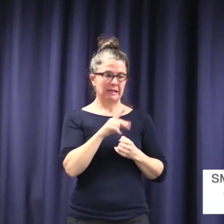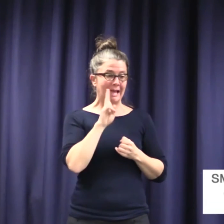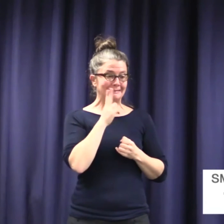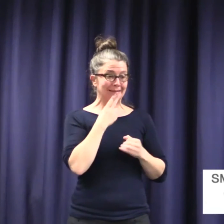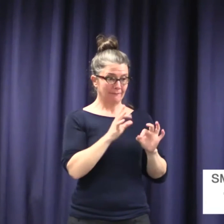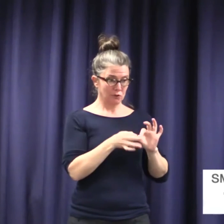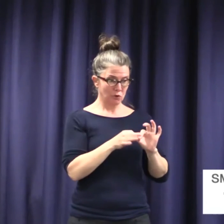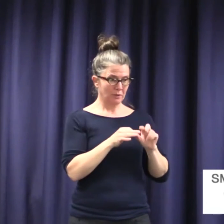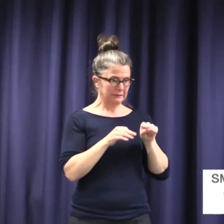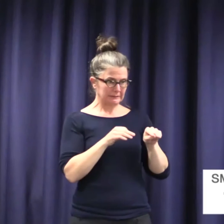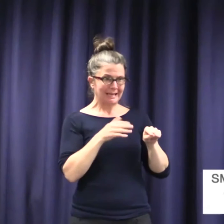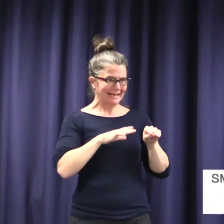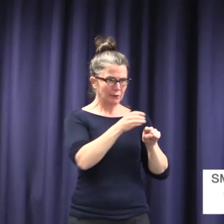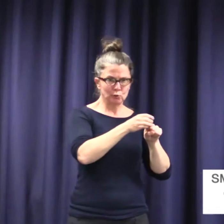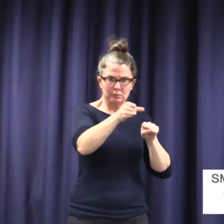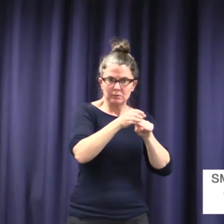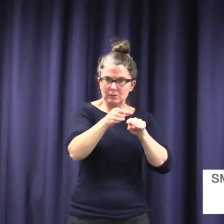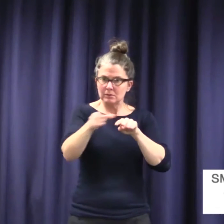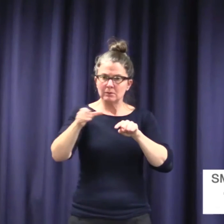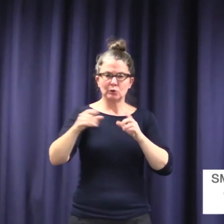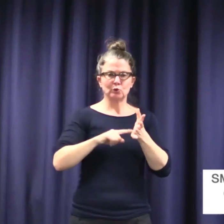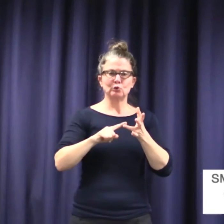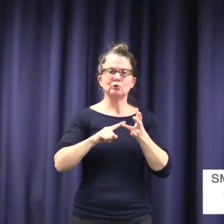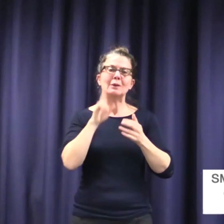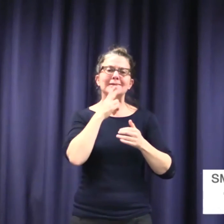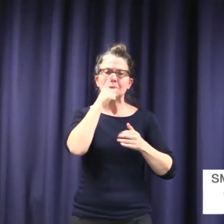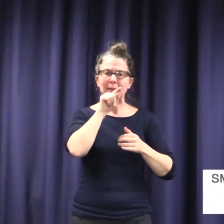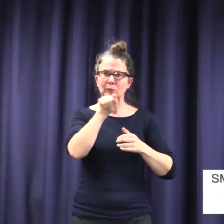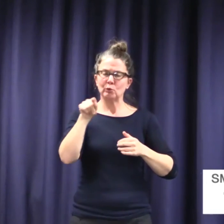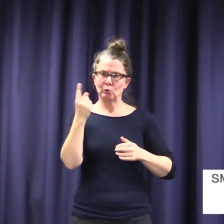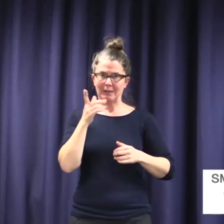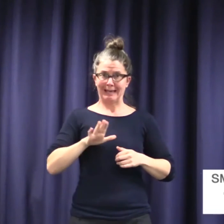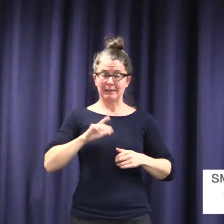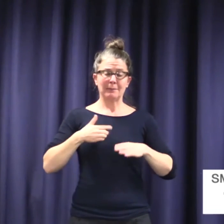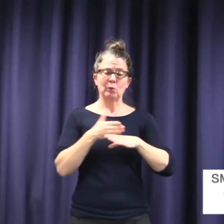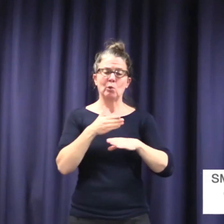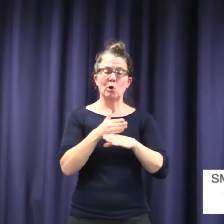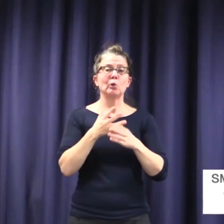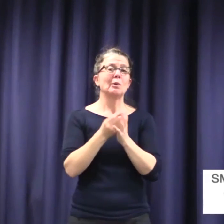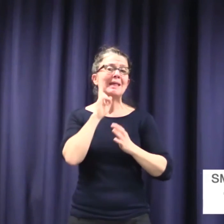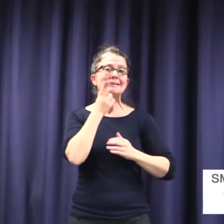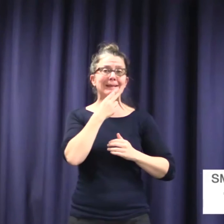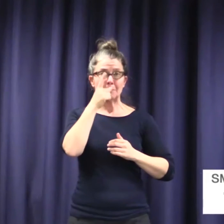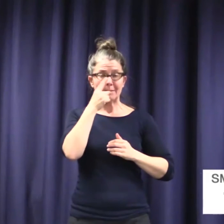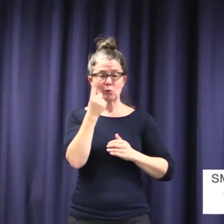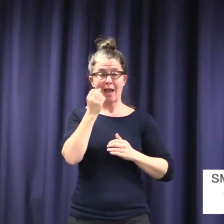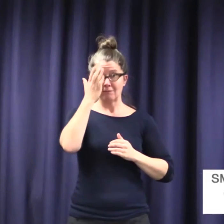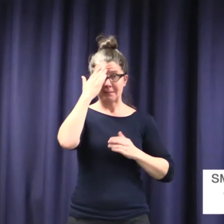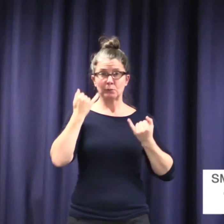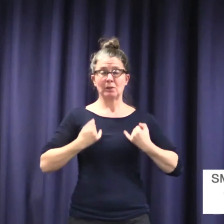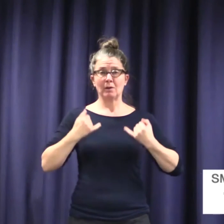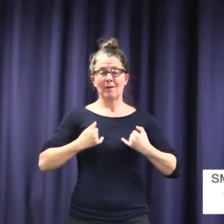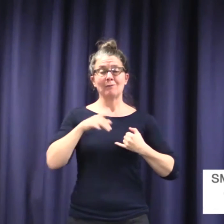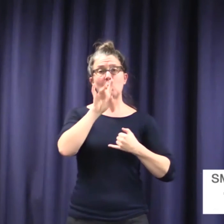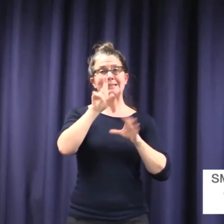people who need them. I've worked as support worker for deaf people with mental illness for the last 10 years. And as